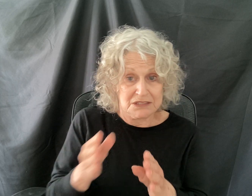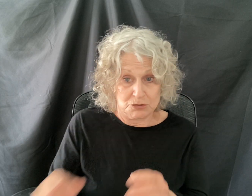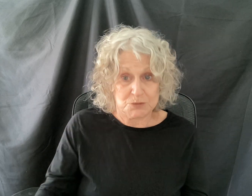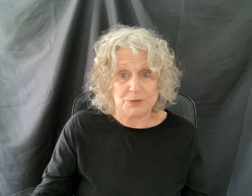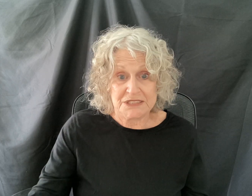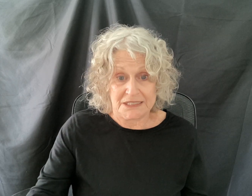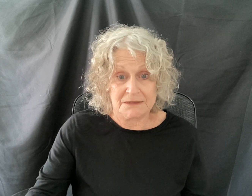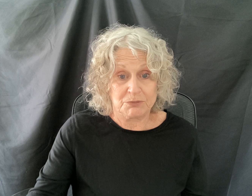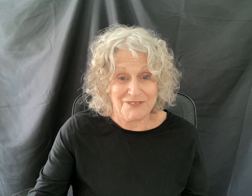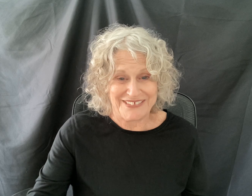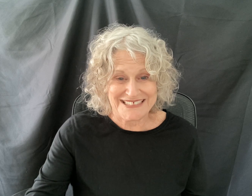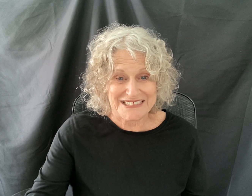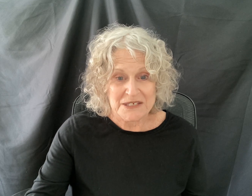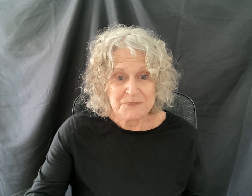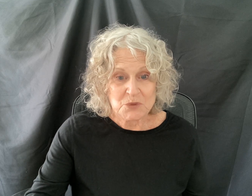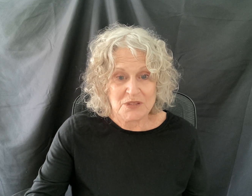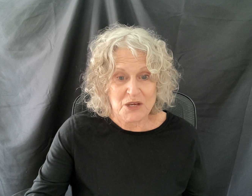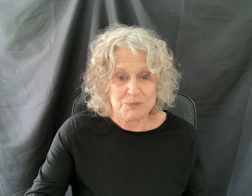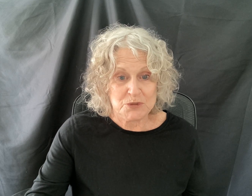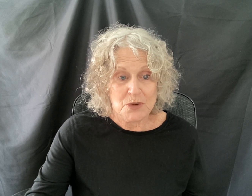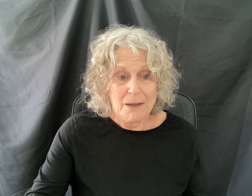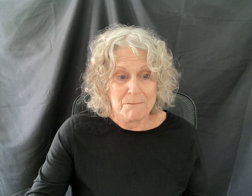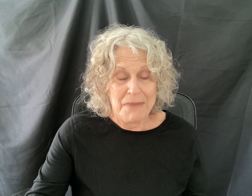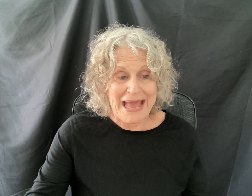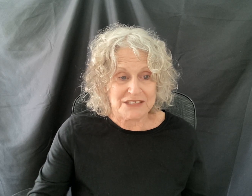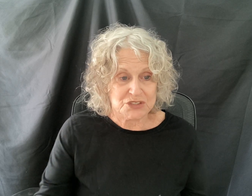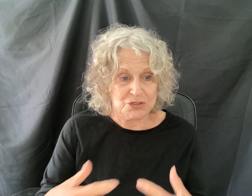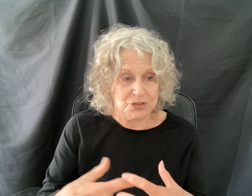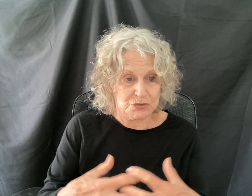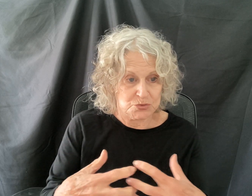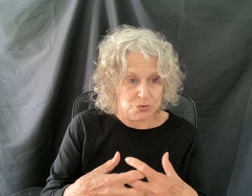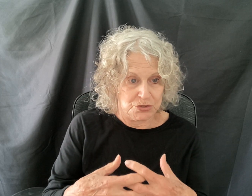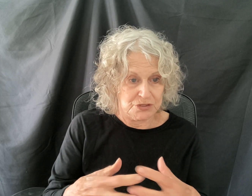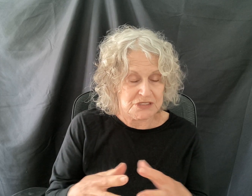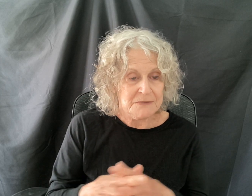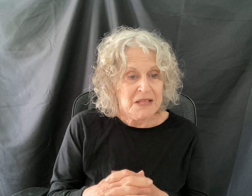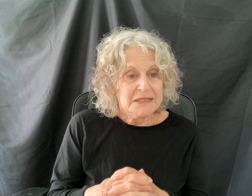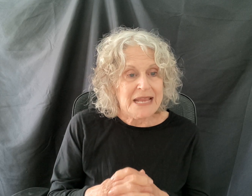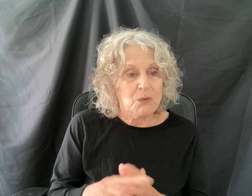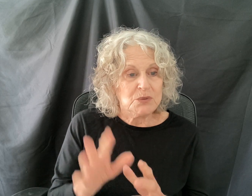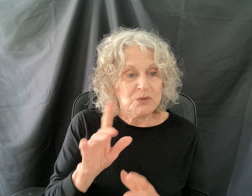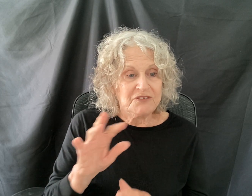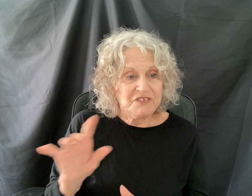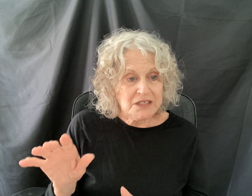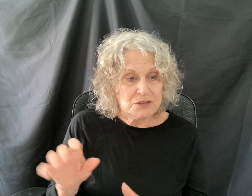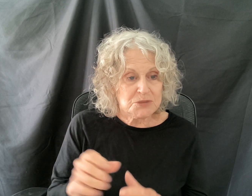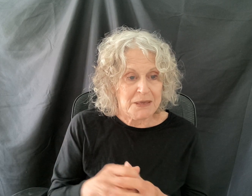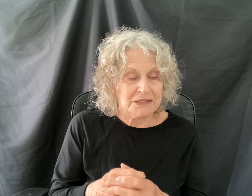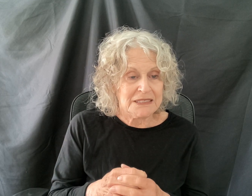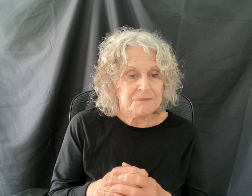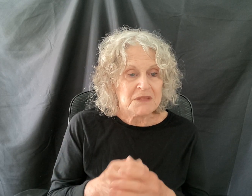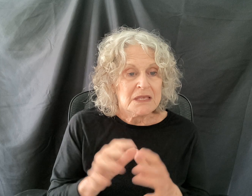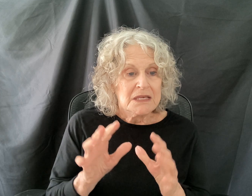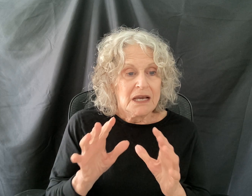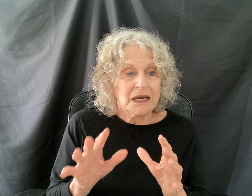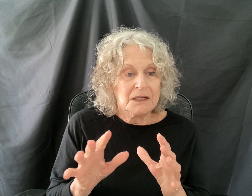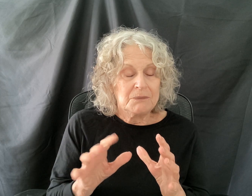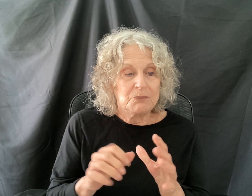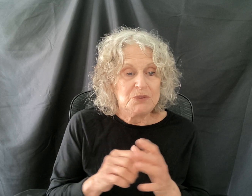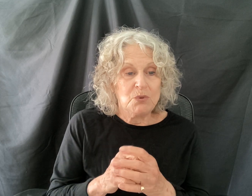those prefixes will help you match those words. Now, when we're finger spelling, we want